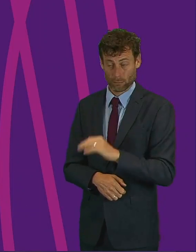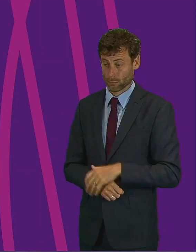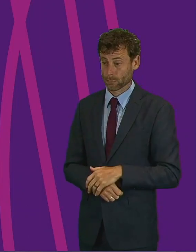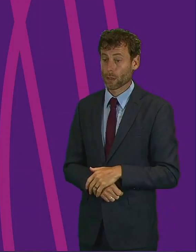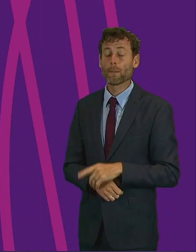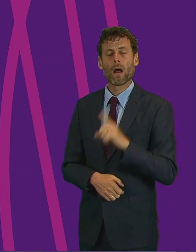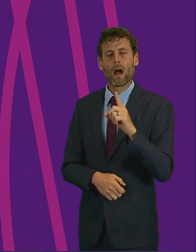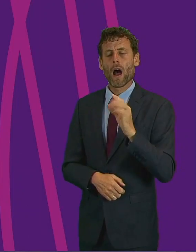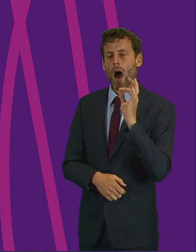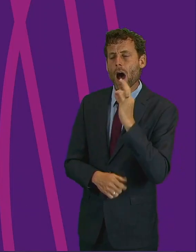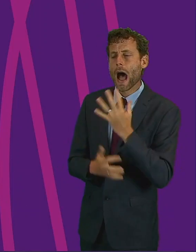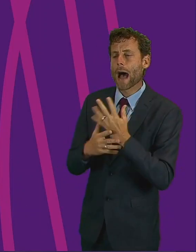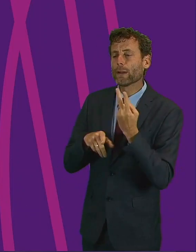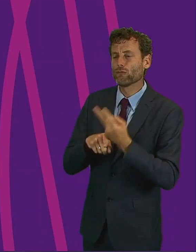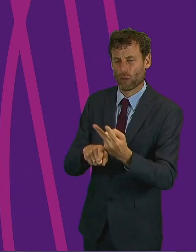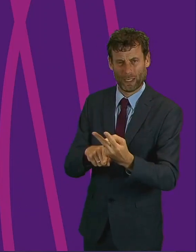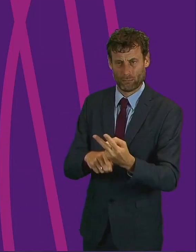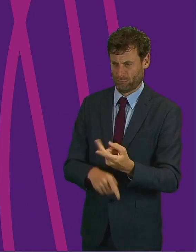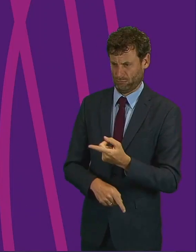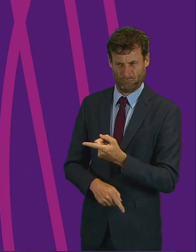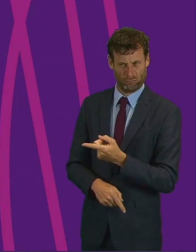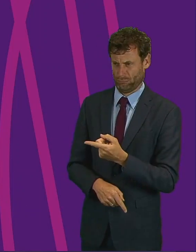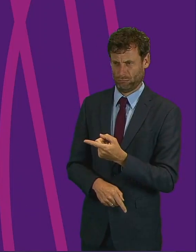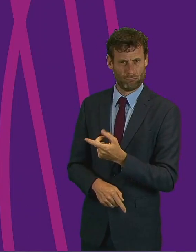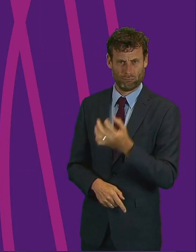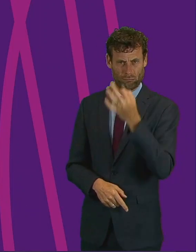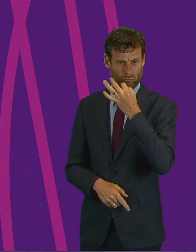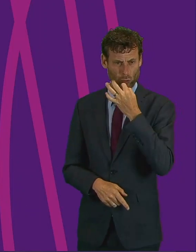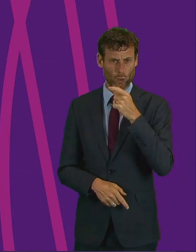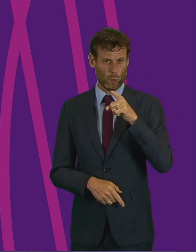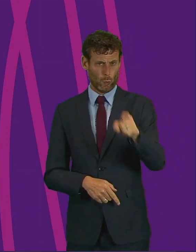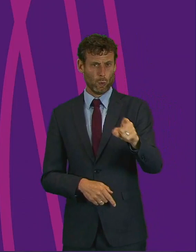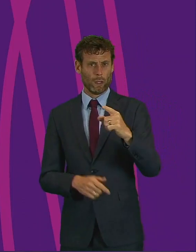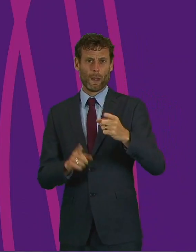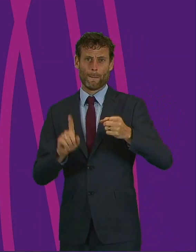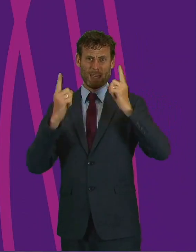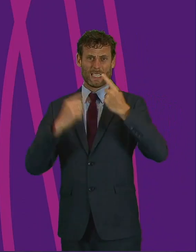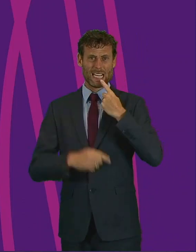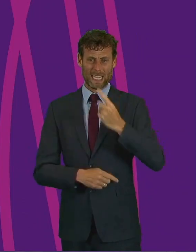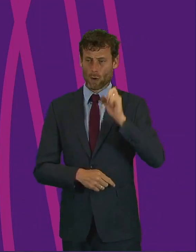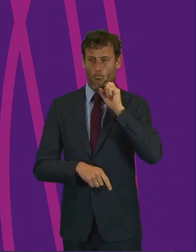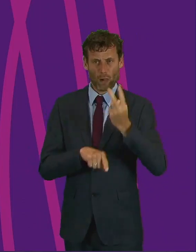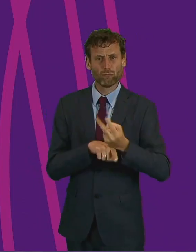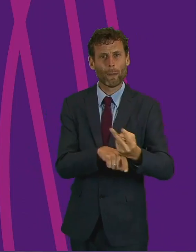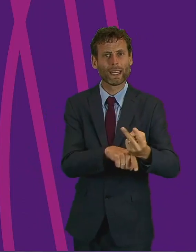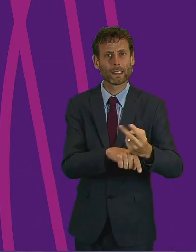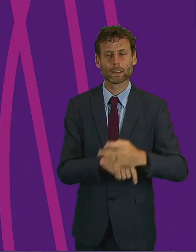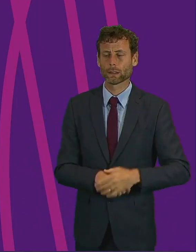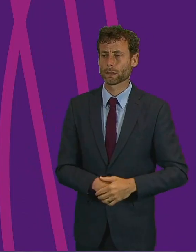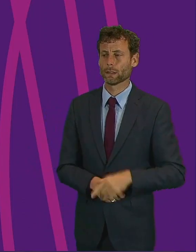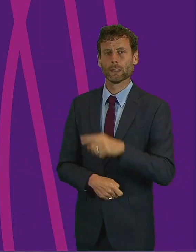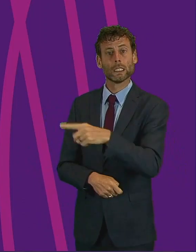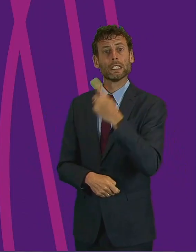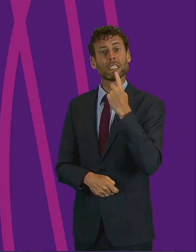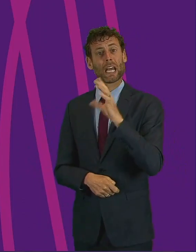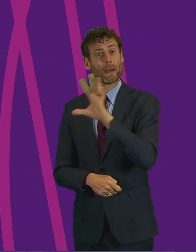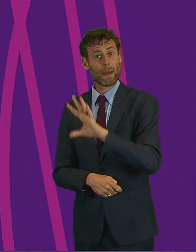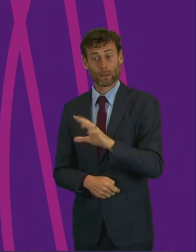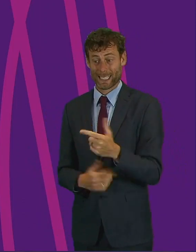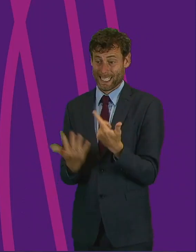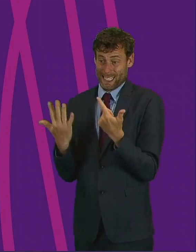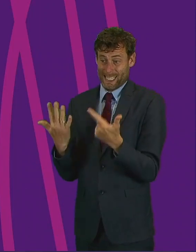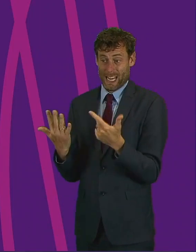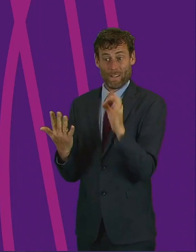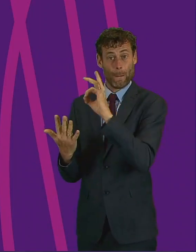that the Health Secretary promised on May the 18th. What's deeply worrying is that they say 7% of those staff